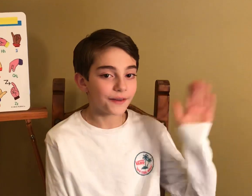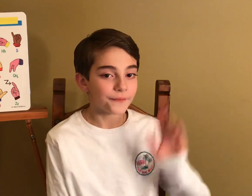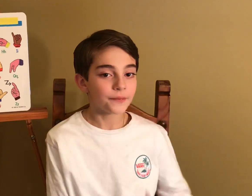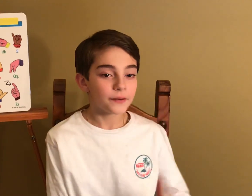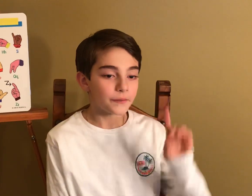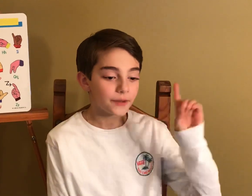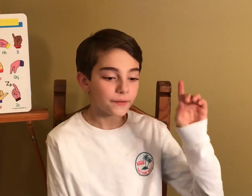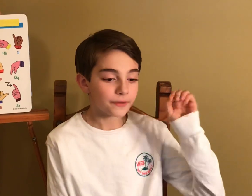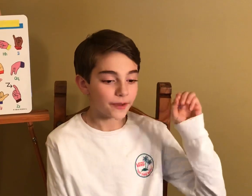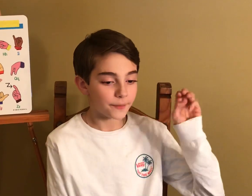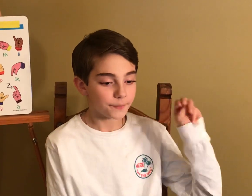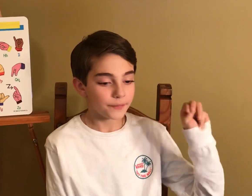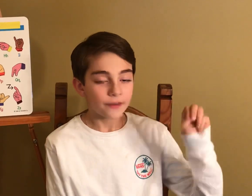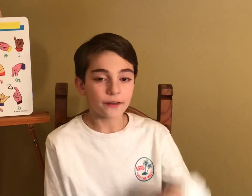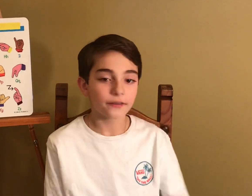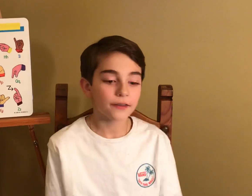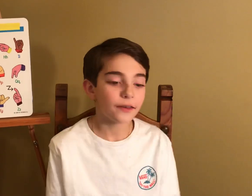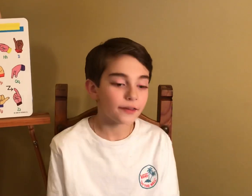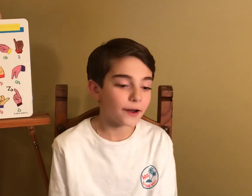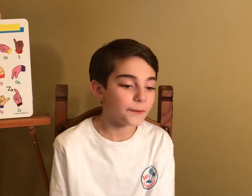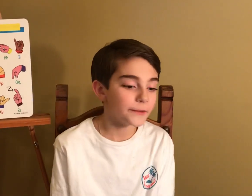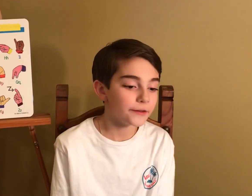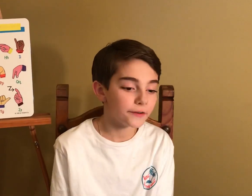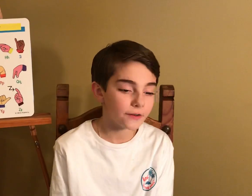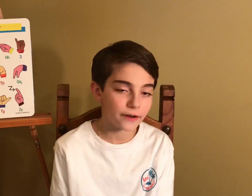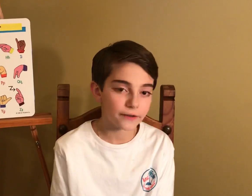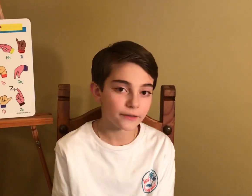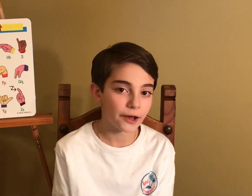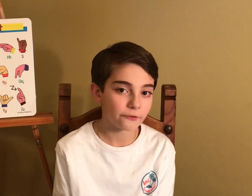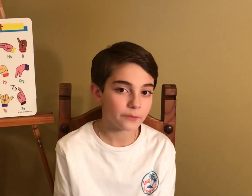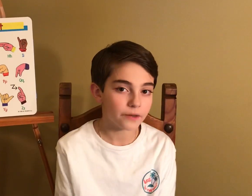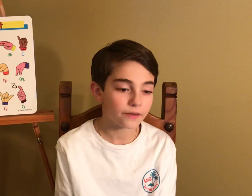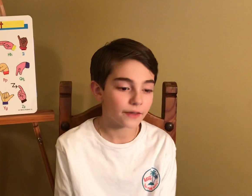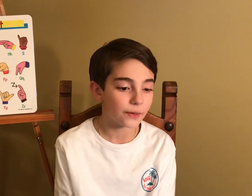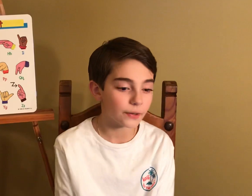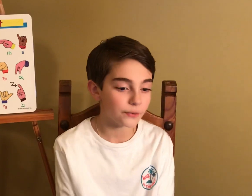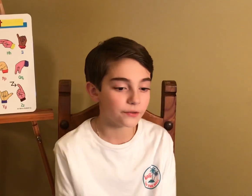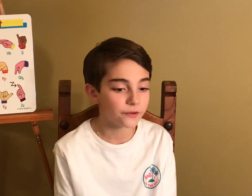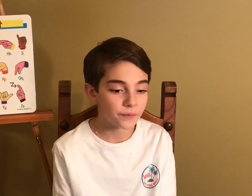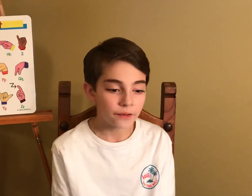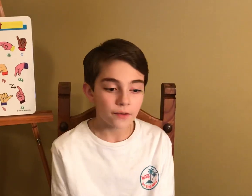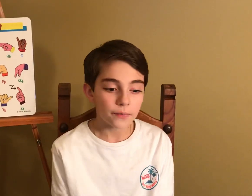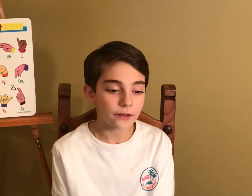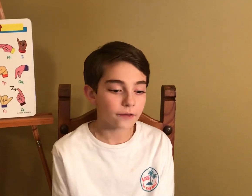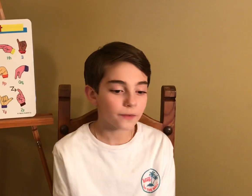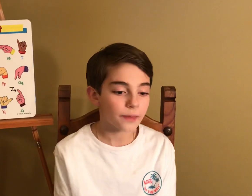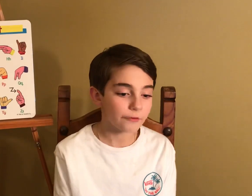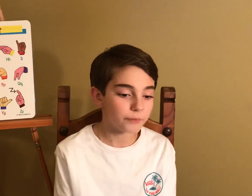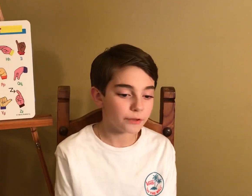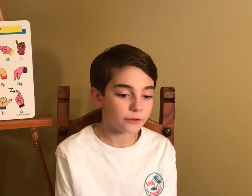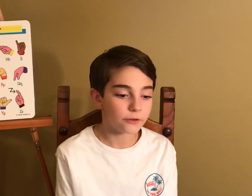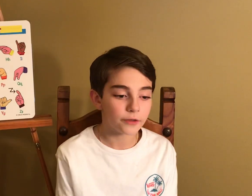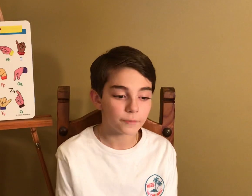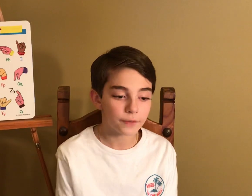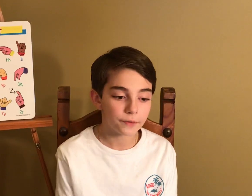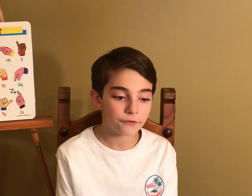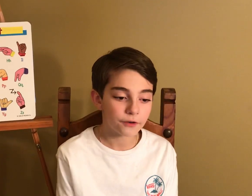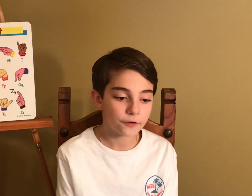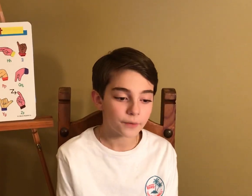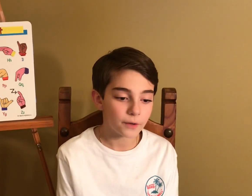Hey, my name is Dom, and today I'll be teaching you how to do the alphabet in sign language. By learning the alphabet, you will then be able to fingerspell